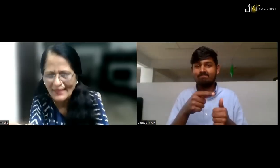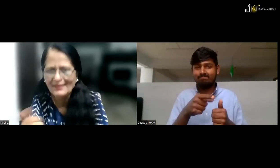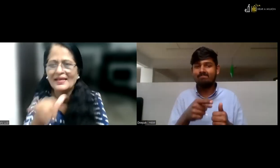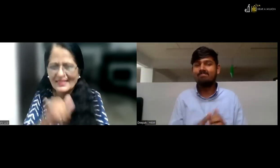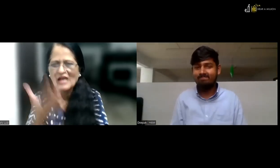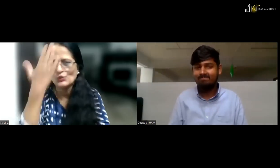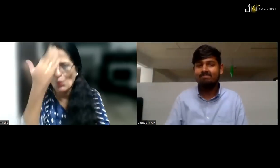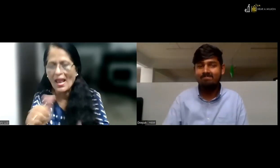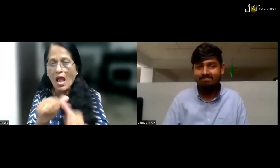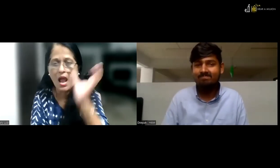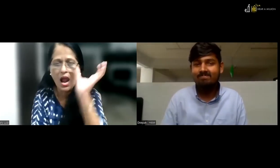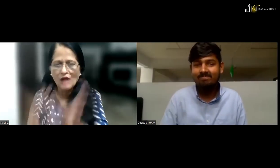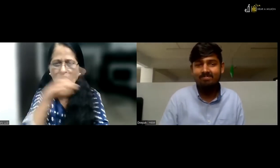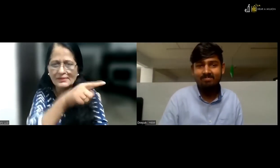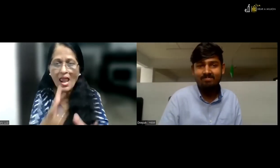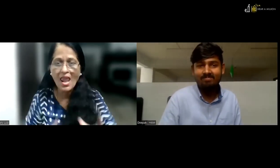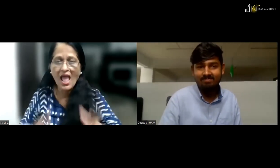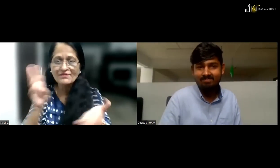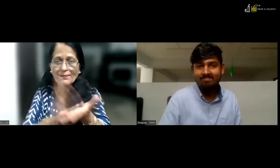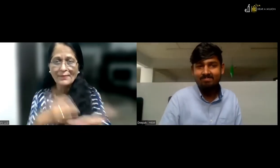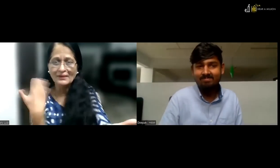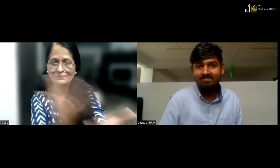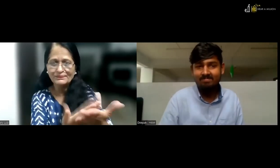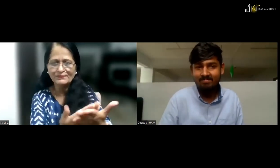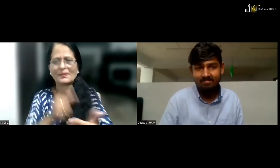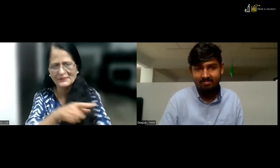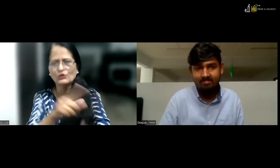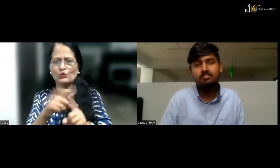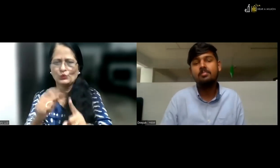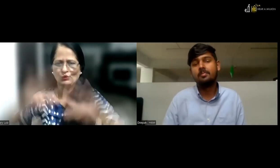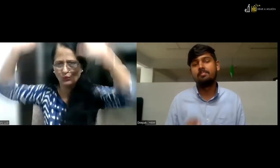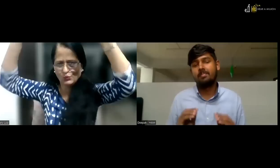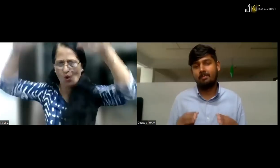or the mail ID of the other persons can be filled up in the form.